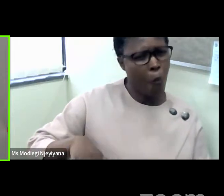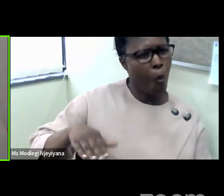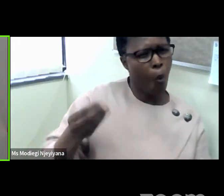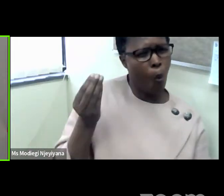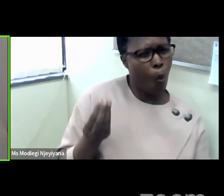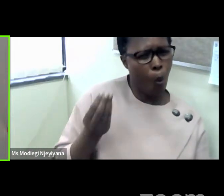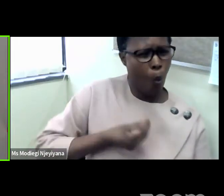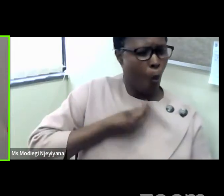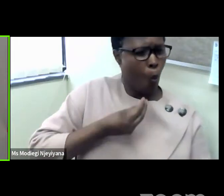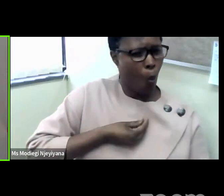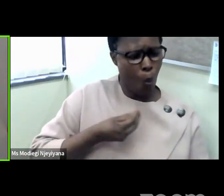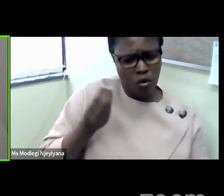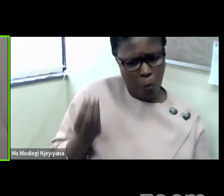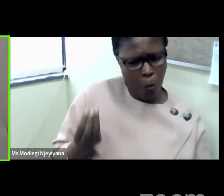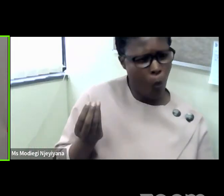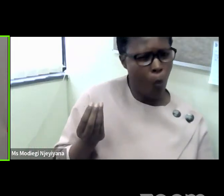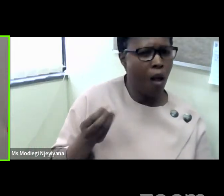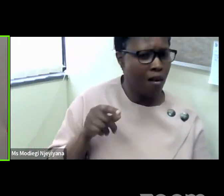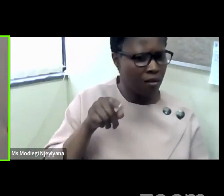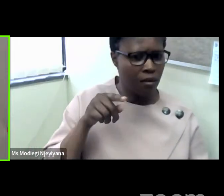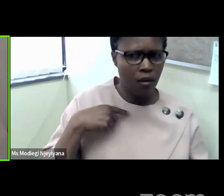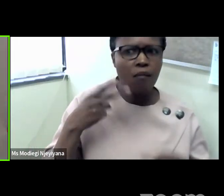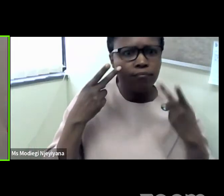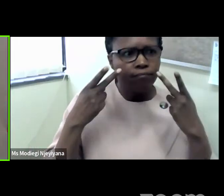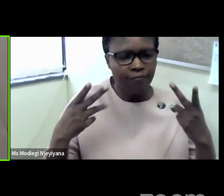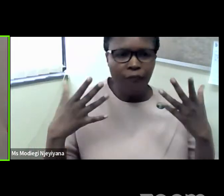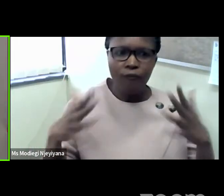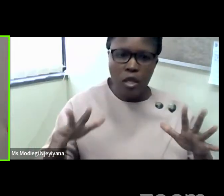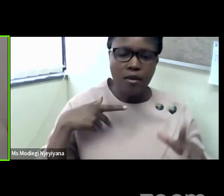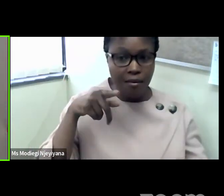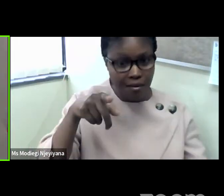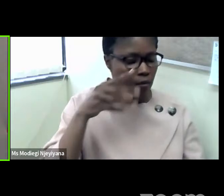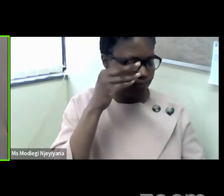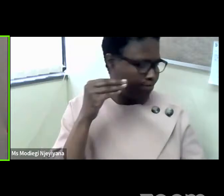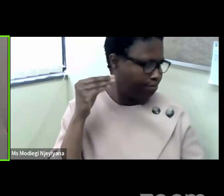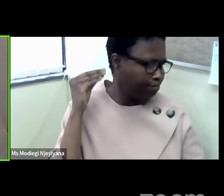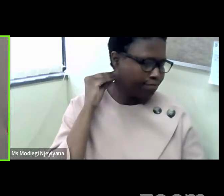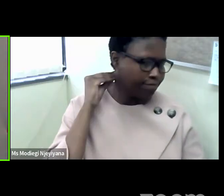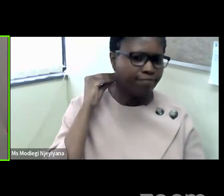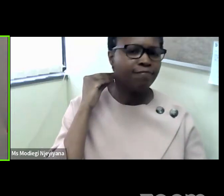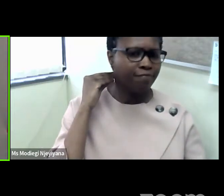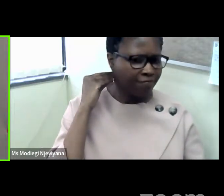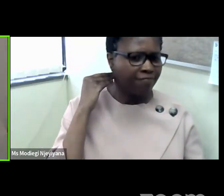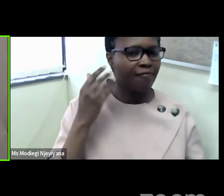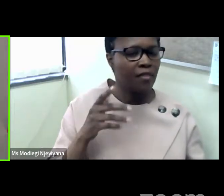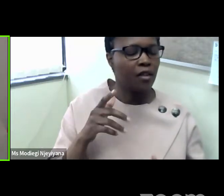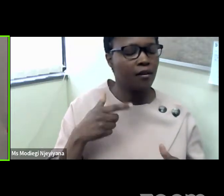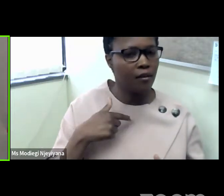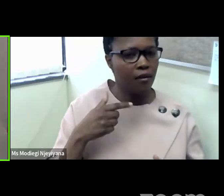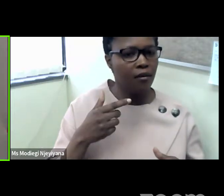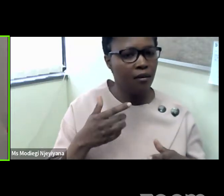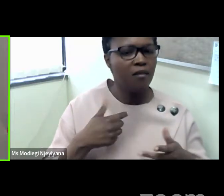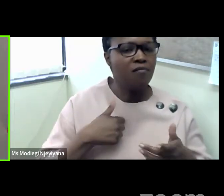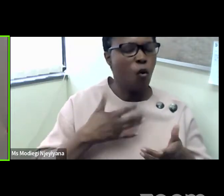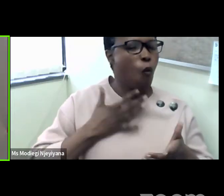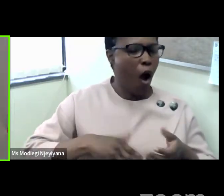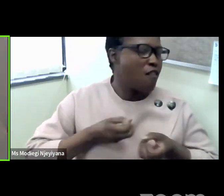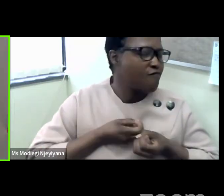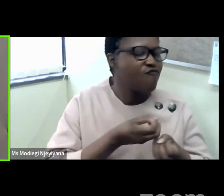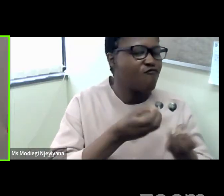that was my history, that was my legacy. I was young when I saw everything happening around